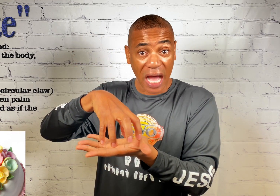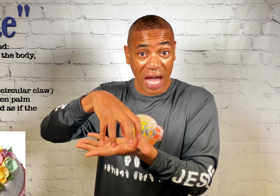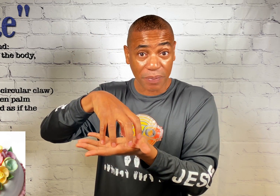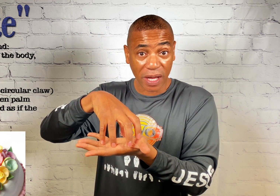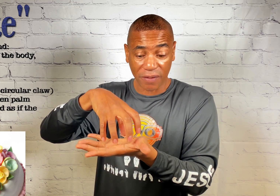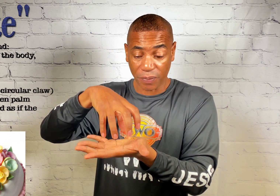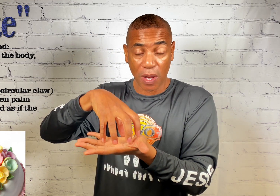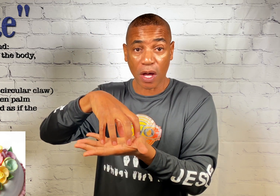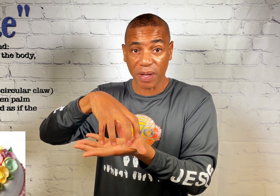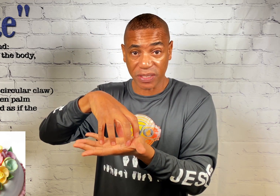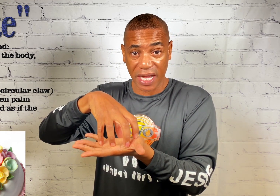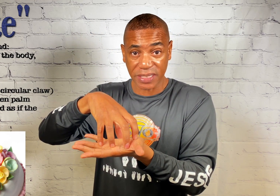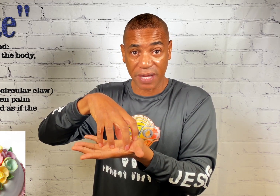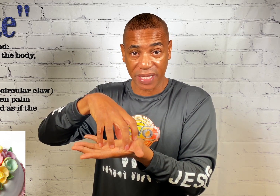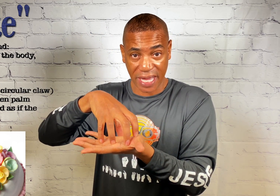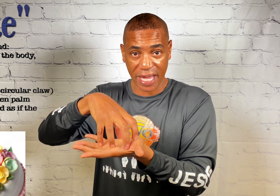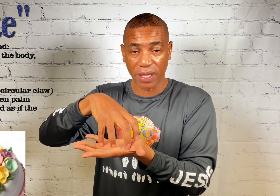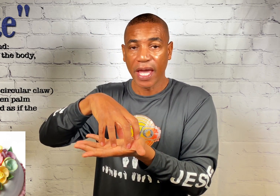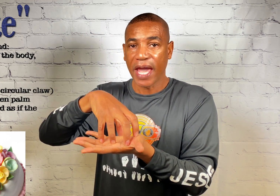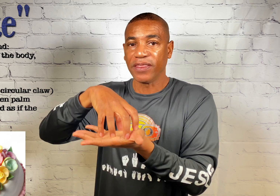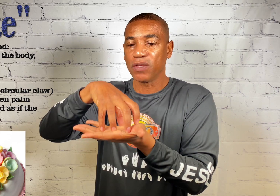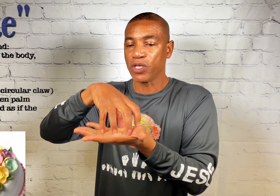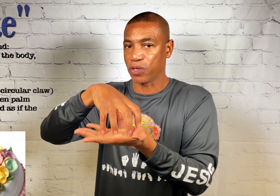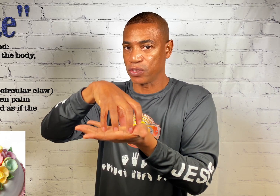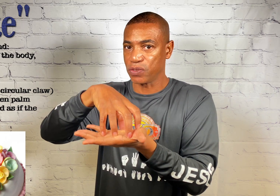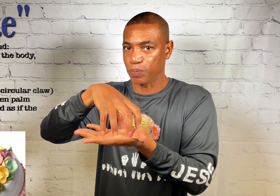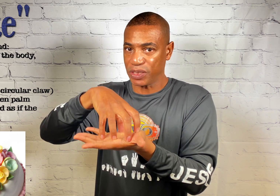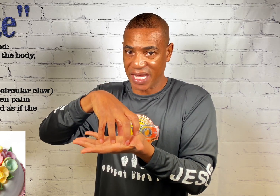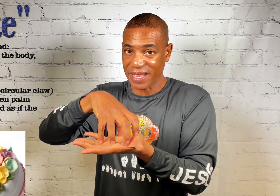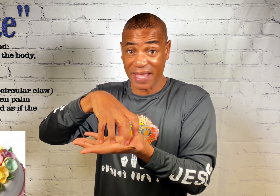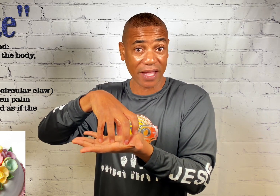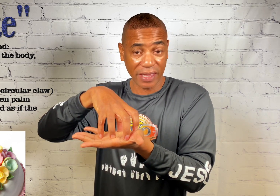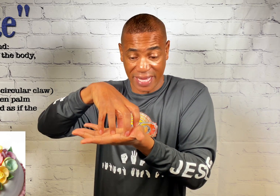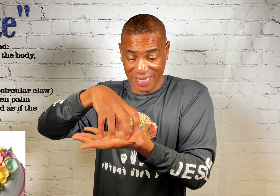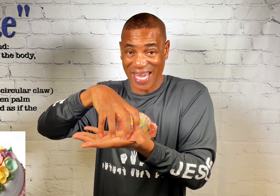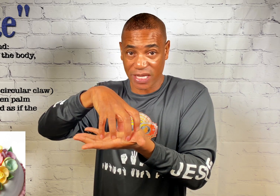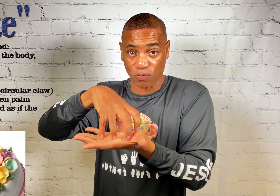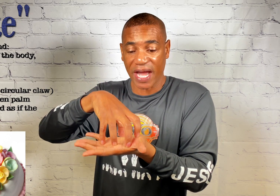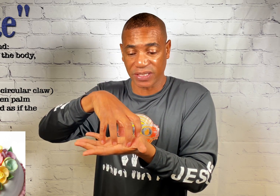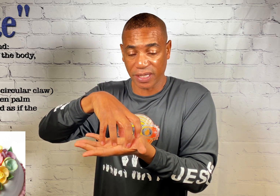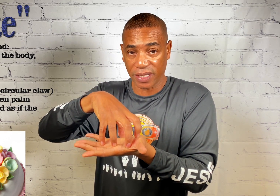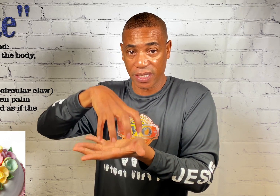top of the palm of the non-dominant hand. And then what you're going to do is pretend that like the cake is rising.